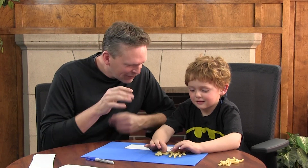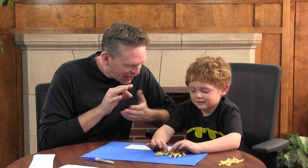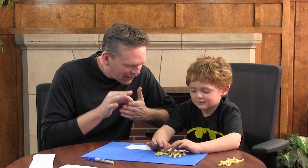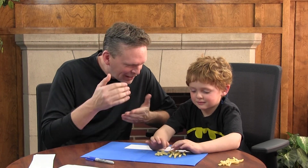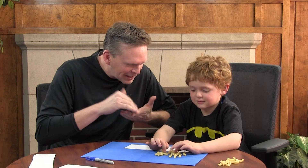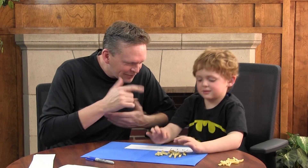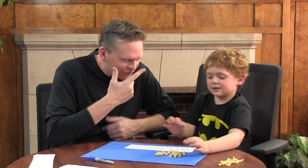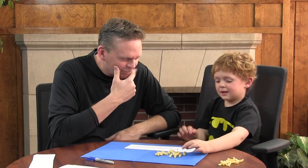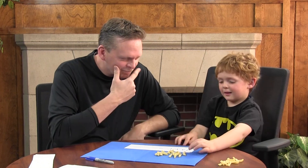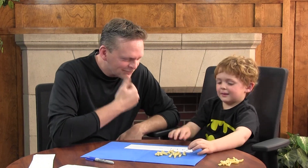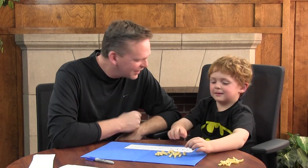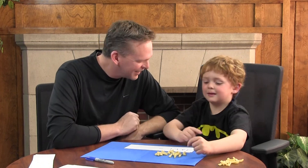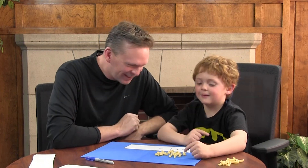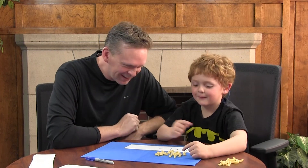Count those again. Hmm.